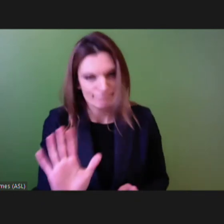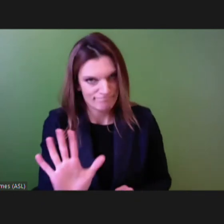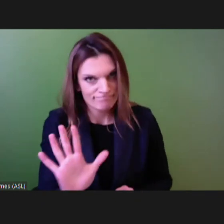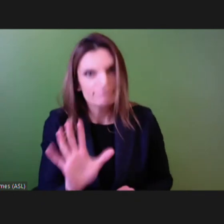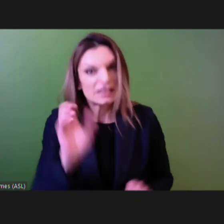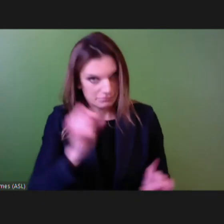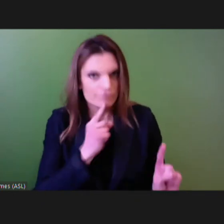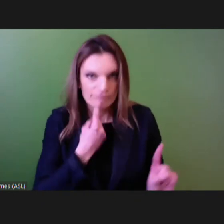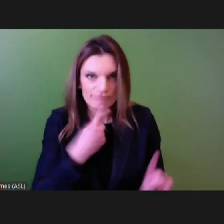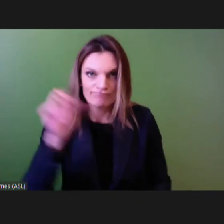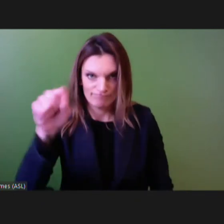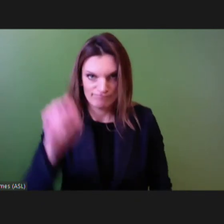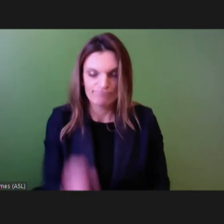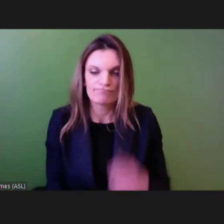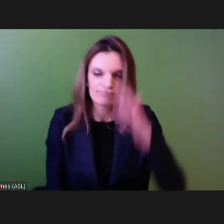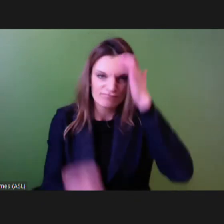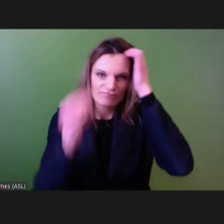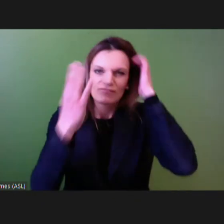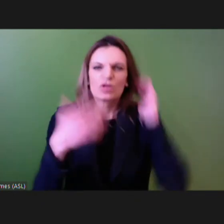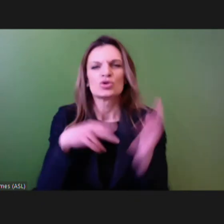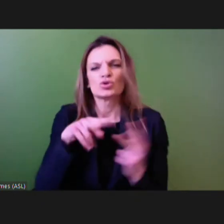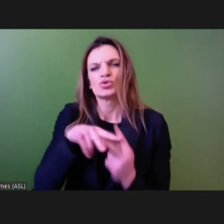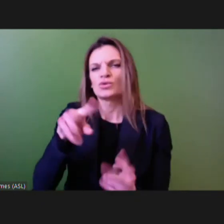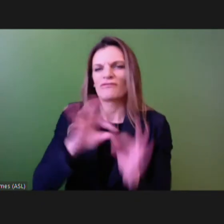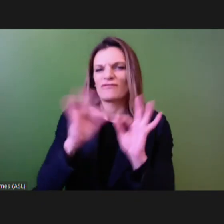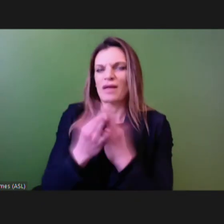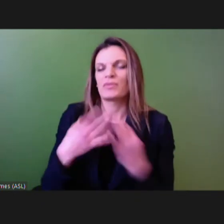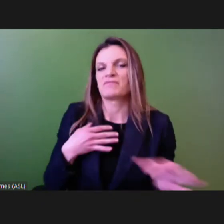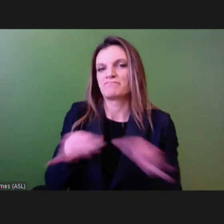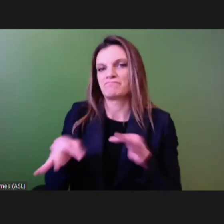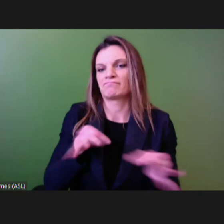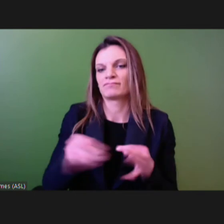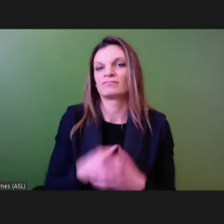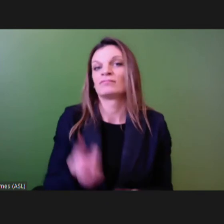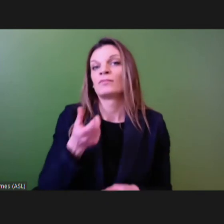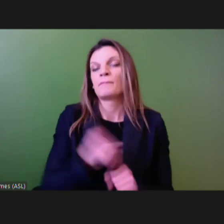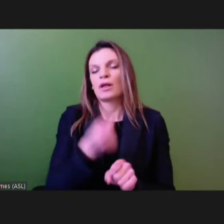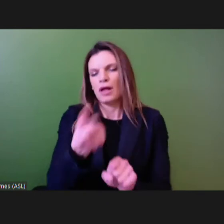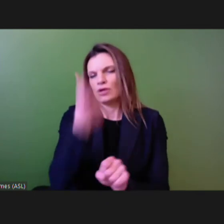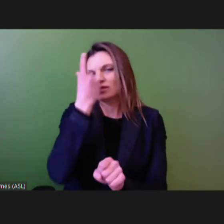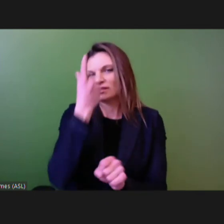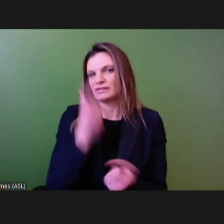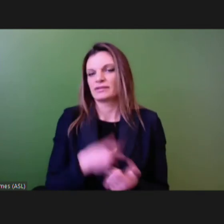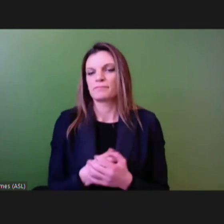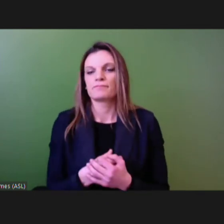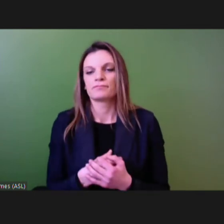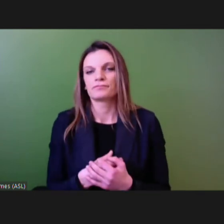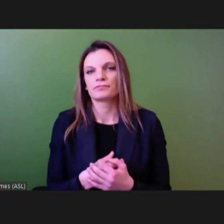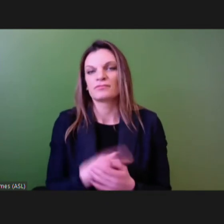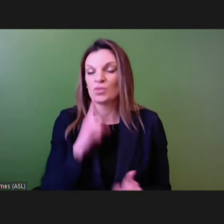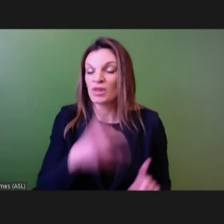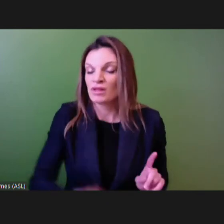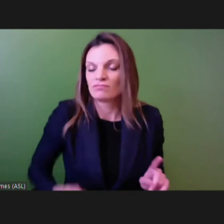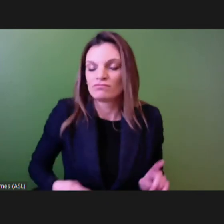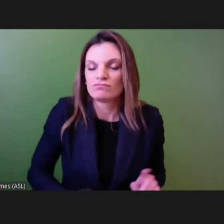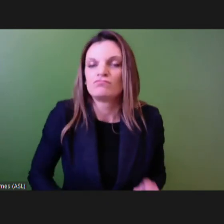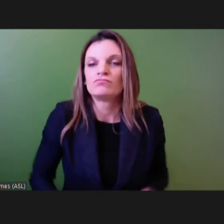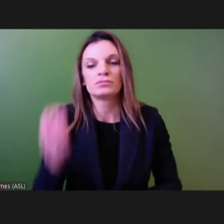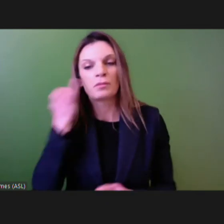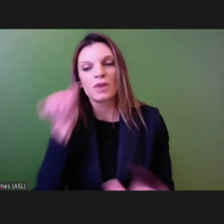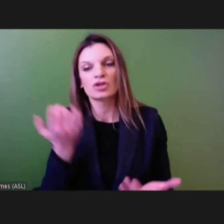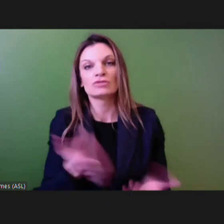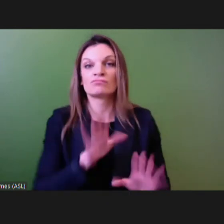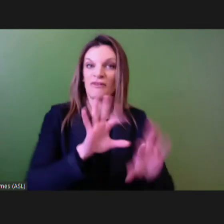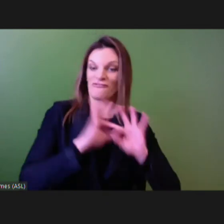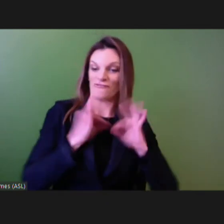minute about two families, and you can understand how reprehensible this is. You're a family that's got a